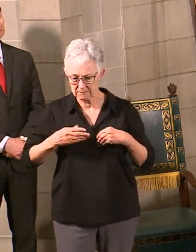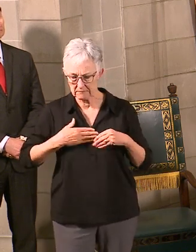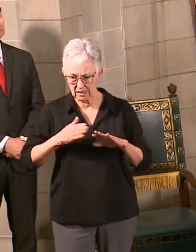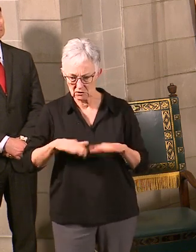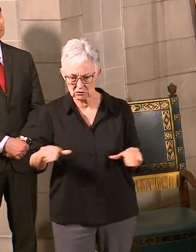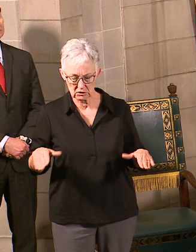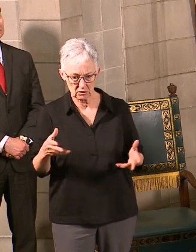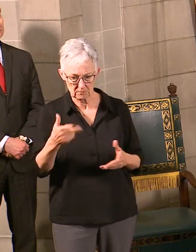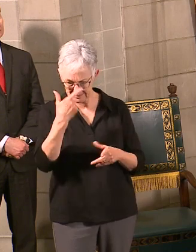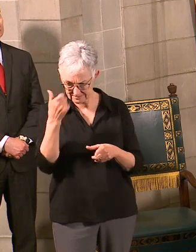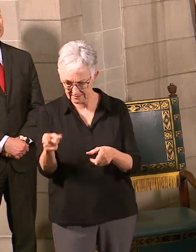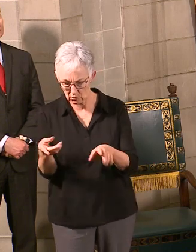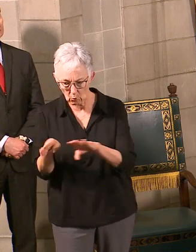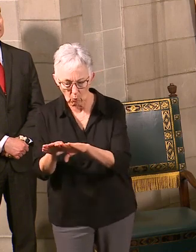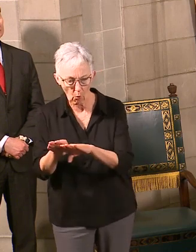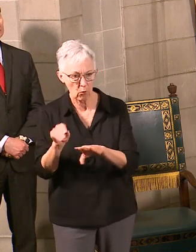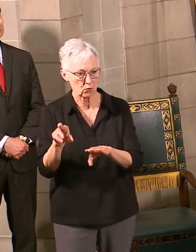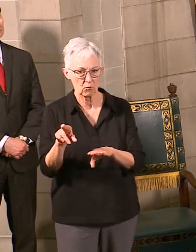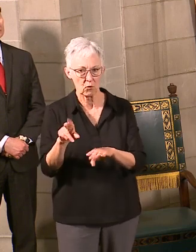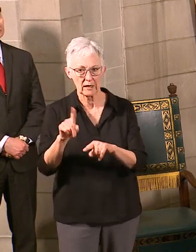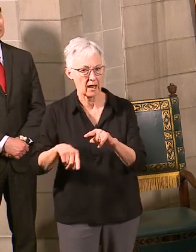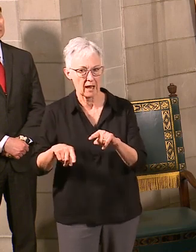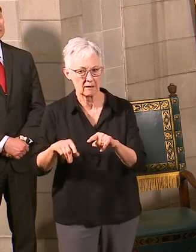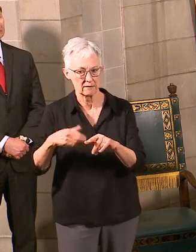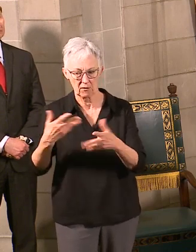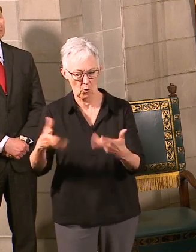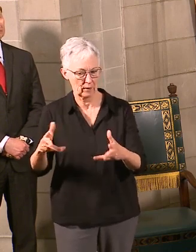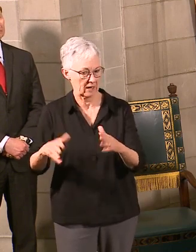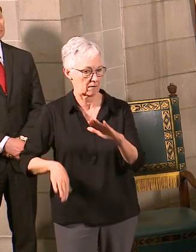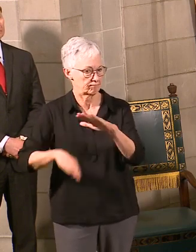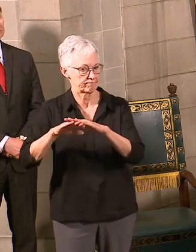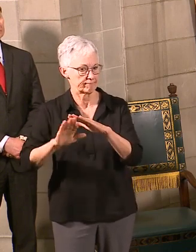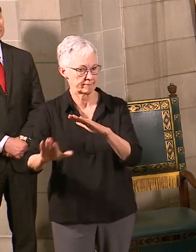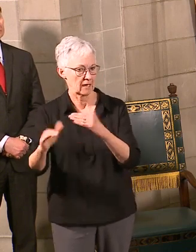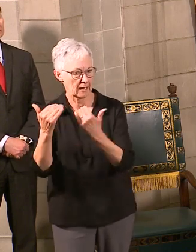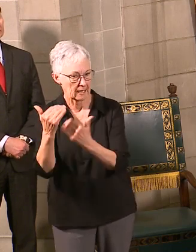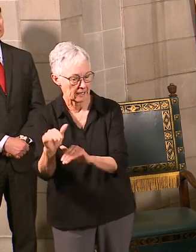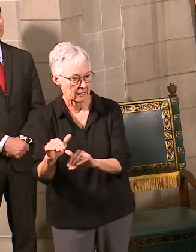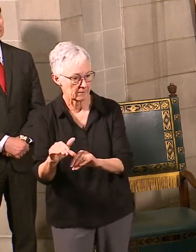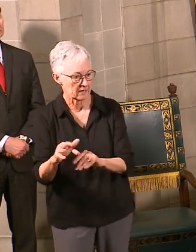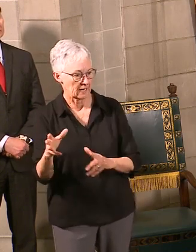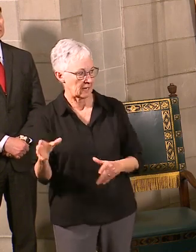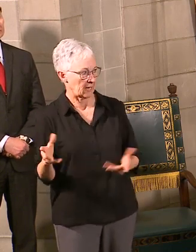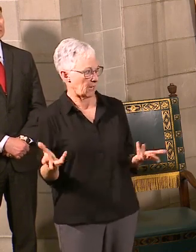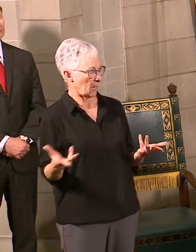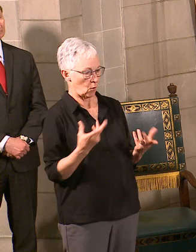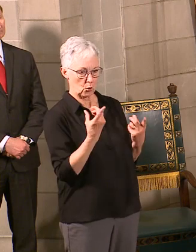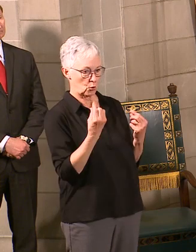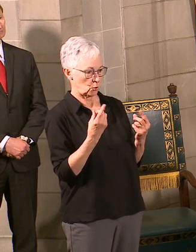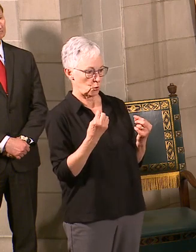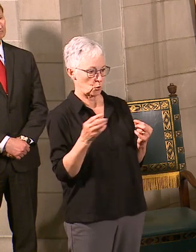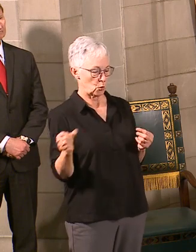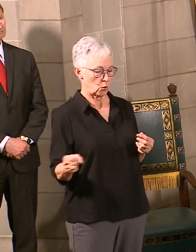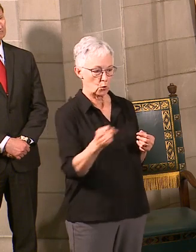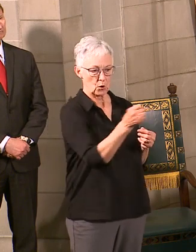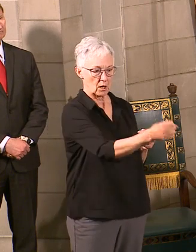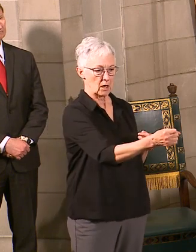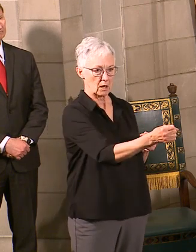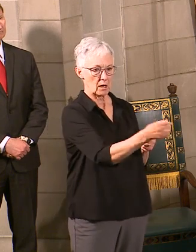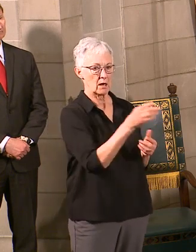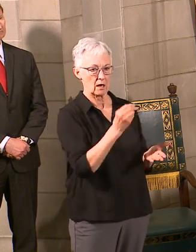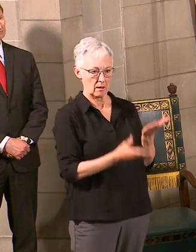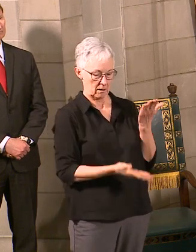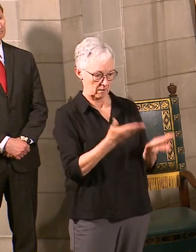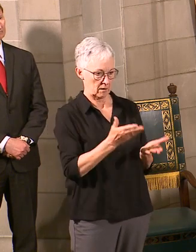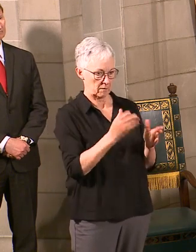closing. And providing this option also provides new employment opportunities for interested individuals who may have lost